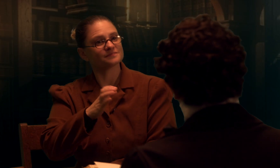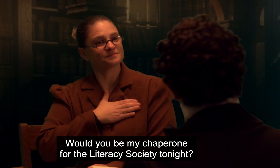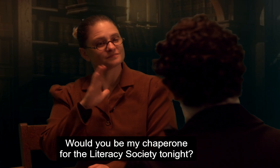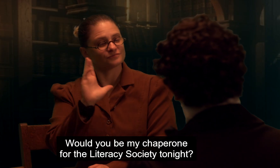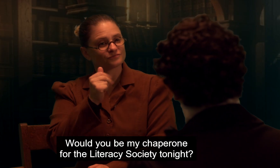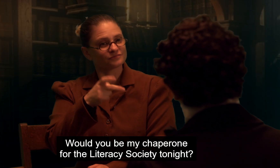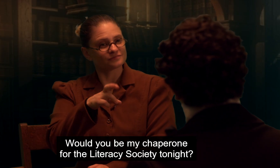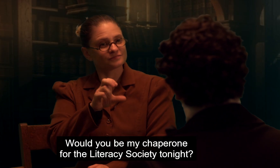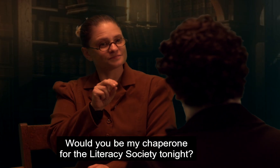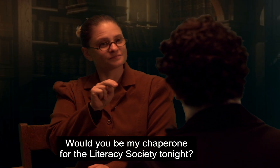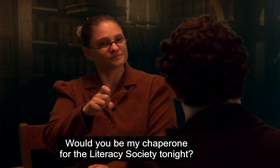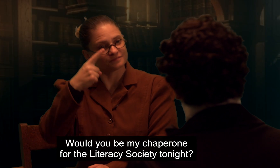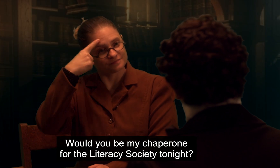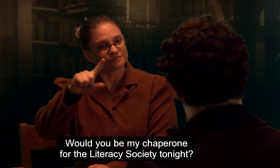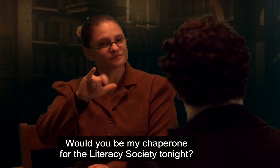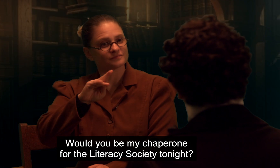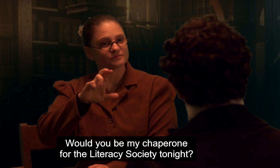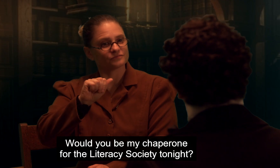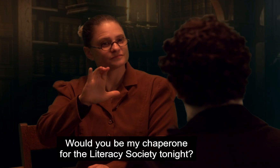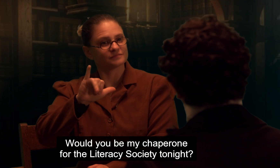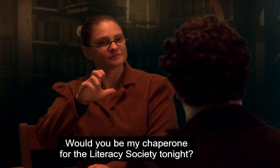Would you be my chaperone for the Literacy Society tonight?